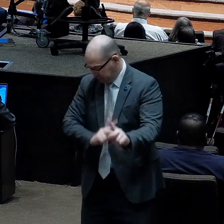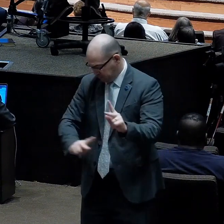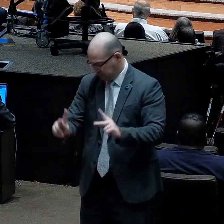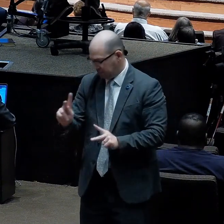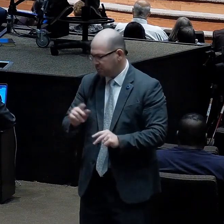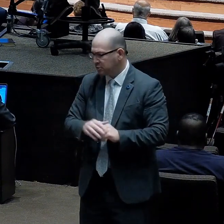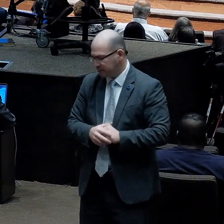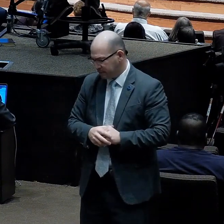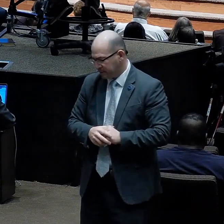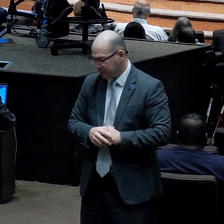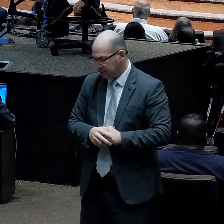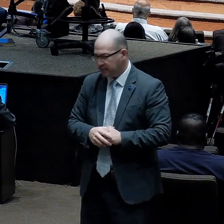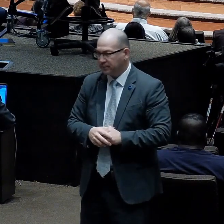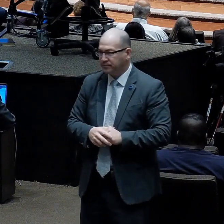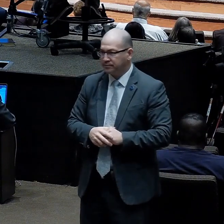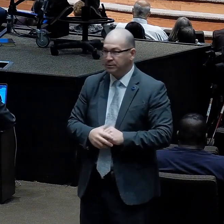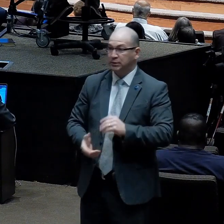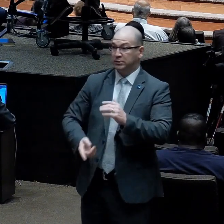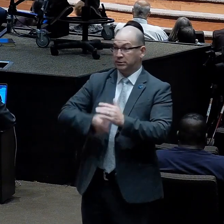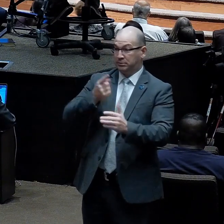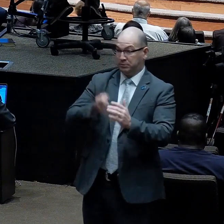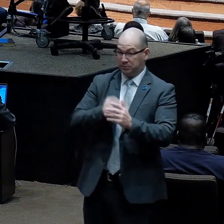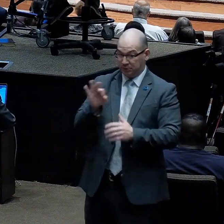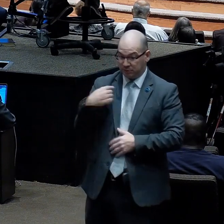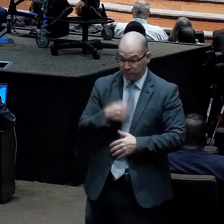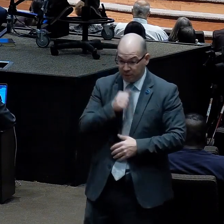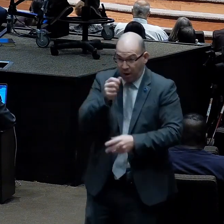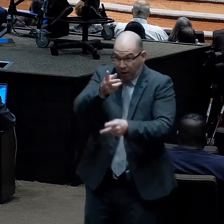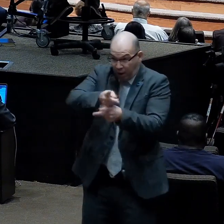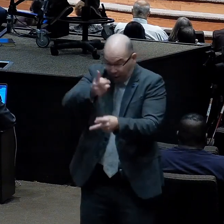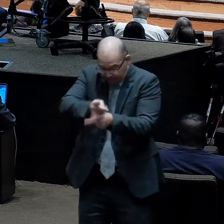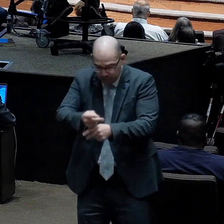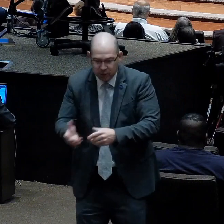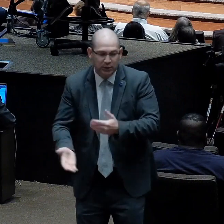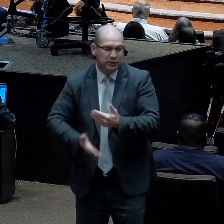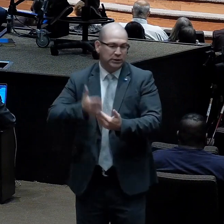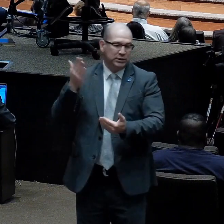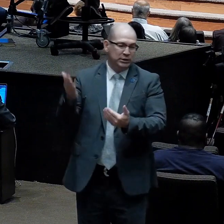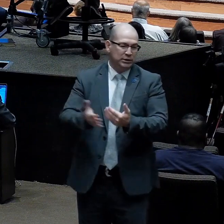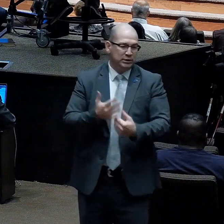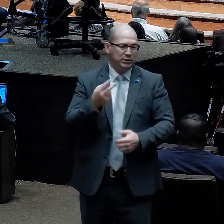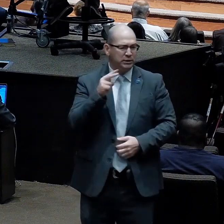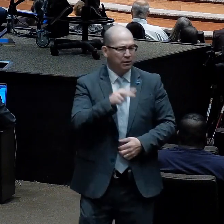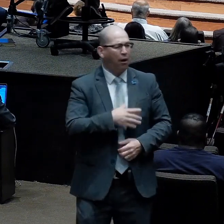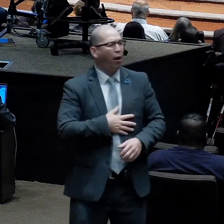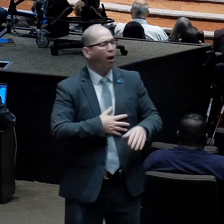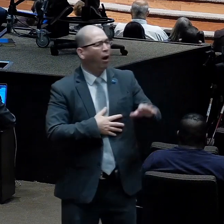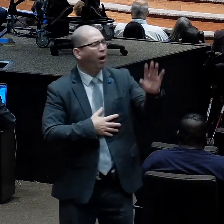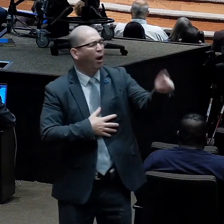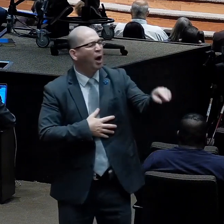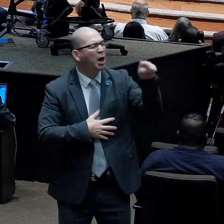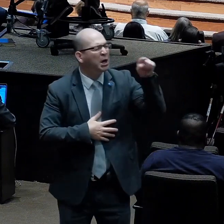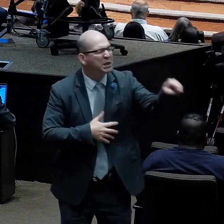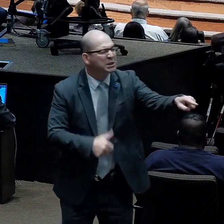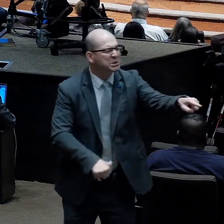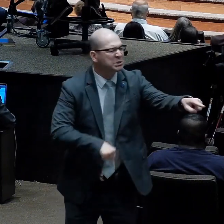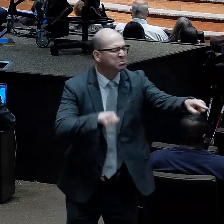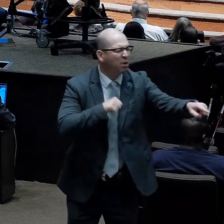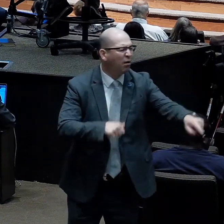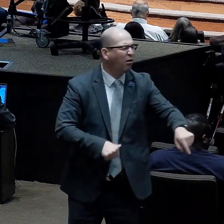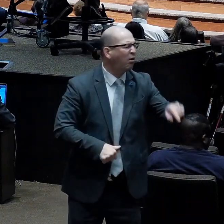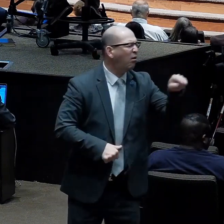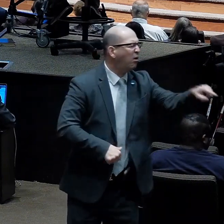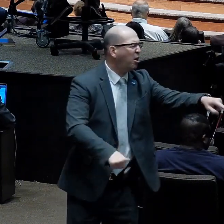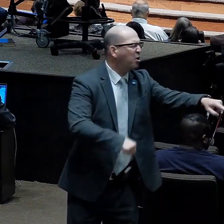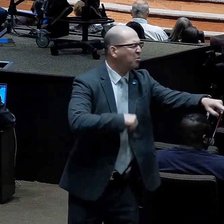Now, sometimes if we're not careful, it's easy to see the pride maybe in the social justice movement. It's not